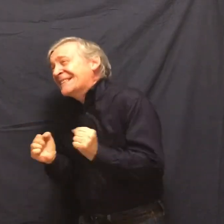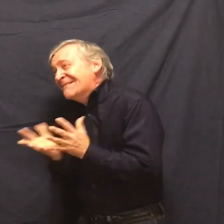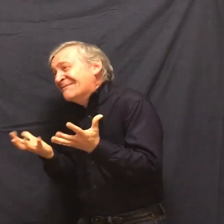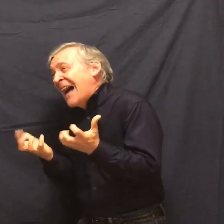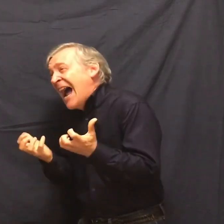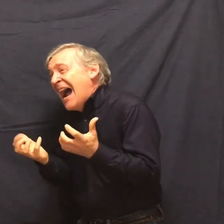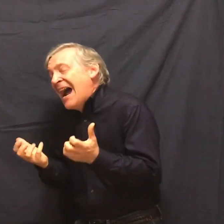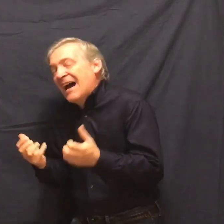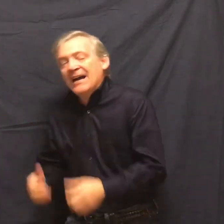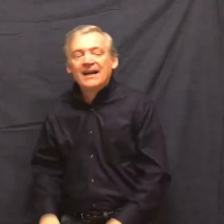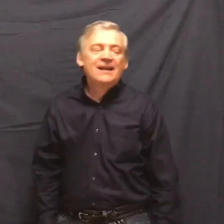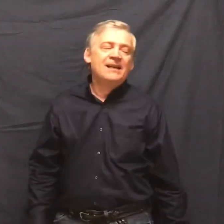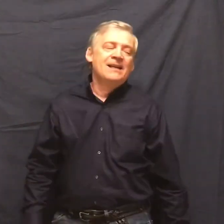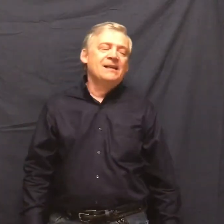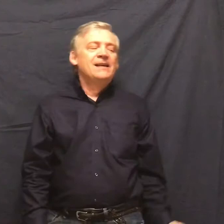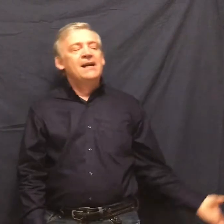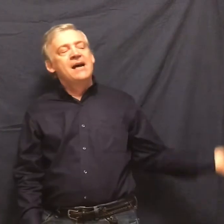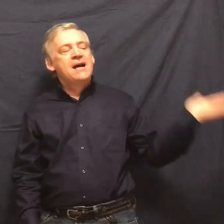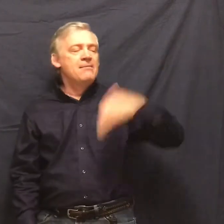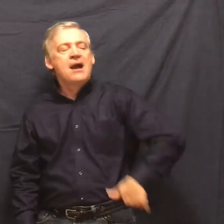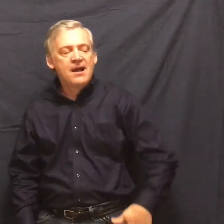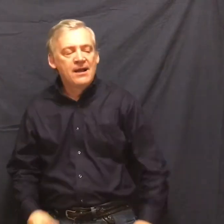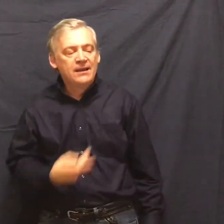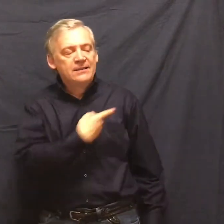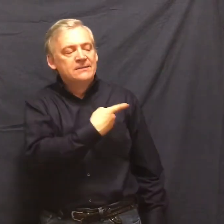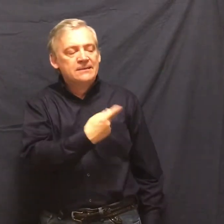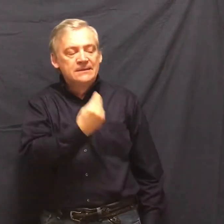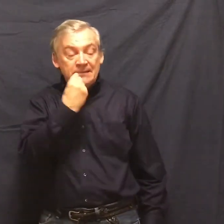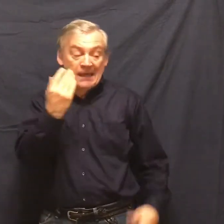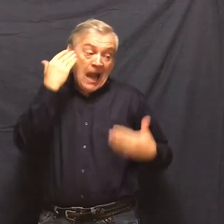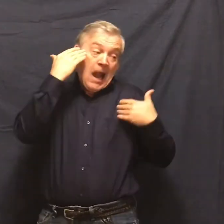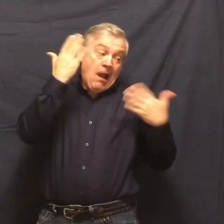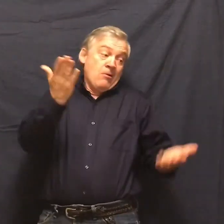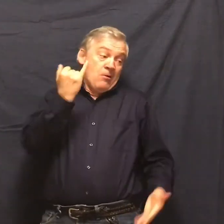"Come on, let's get dinner. I don't know whether he's got a brown and white one."